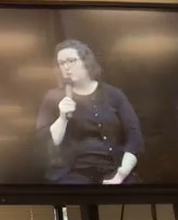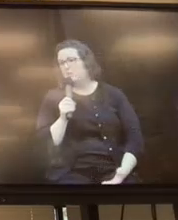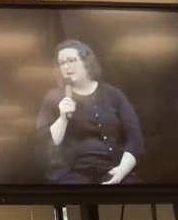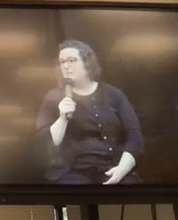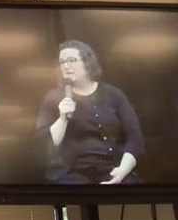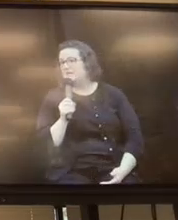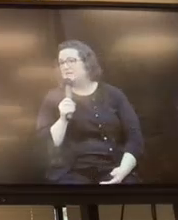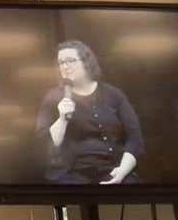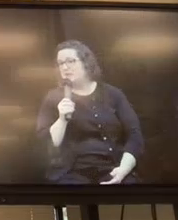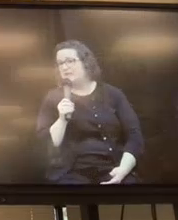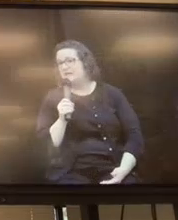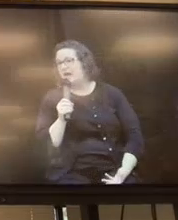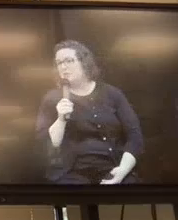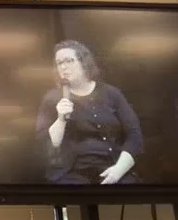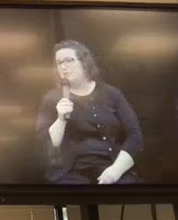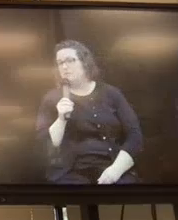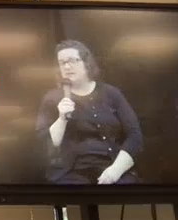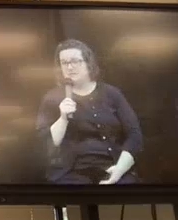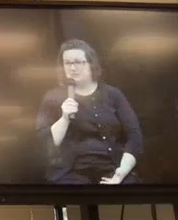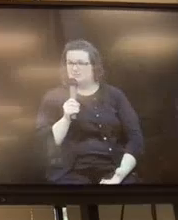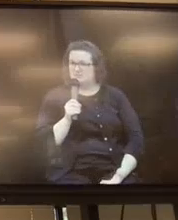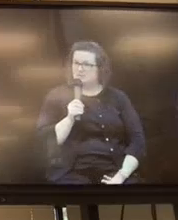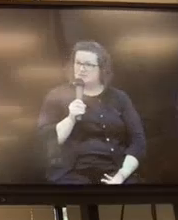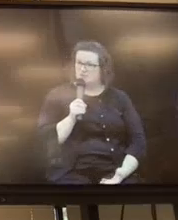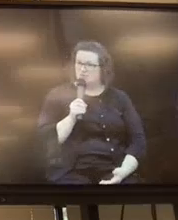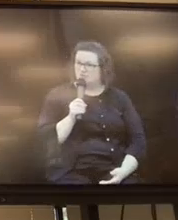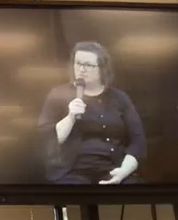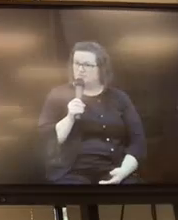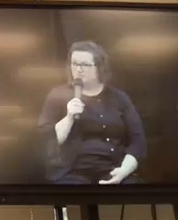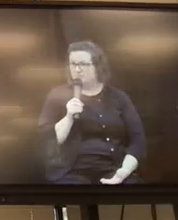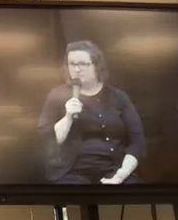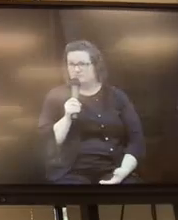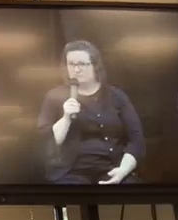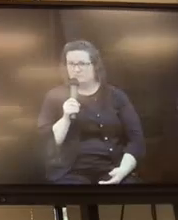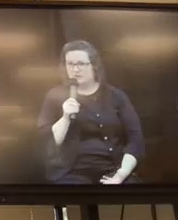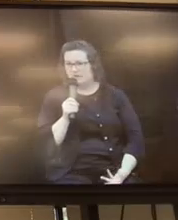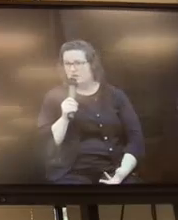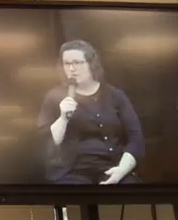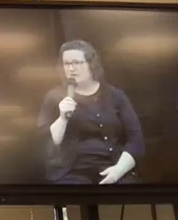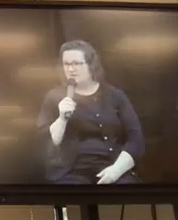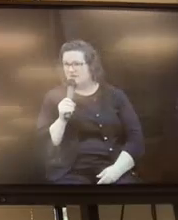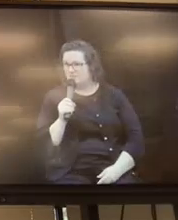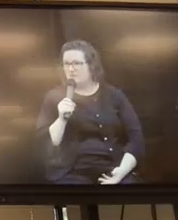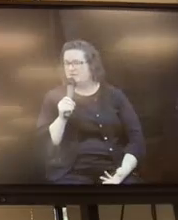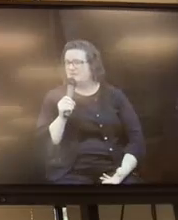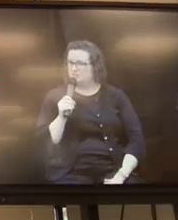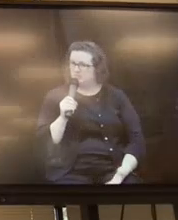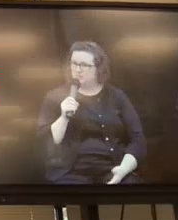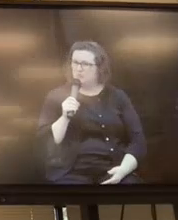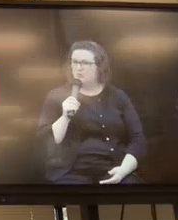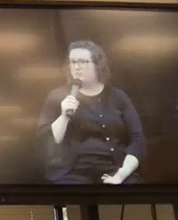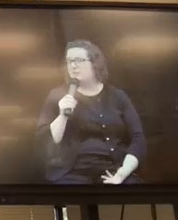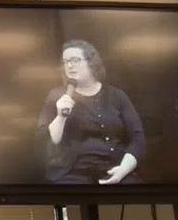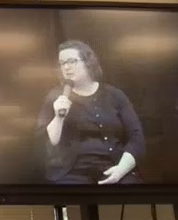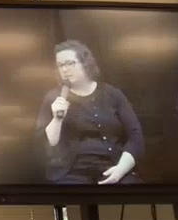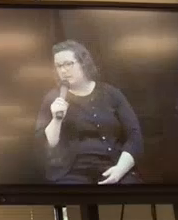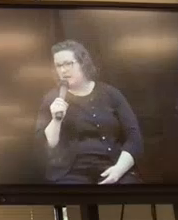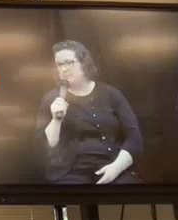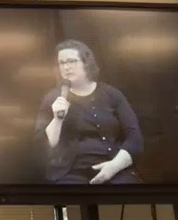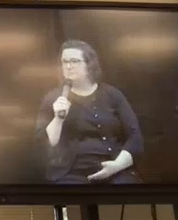know, we kept that list updated. I don't know if that's still, a thing, because there were people who were